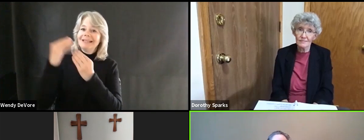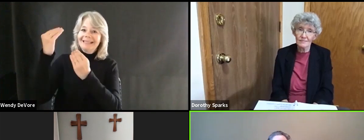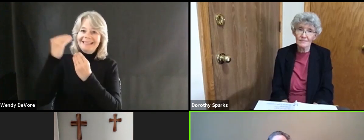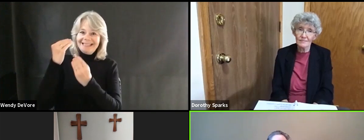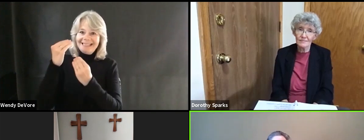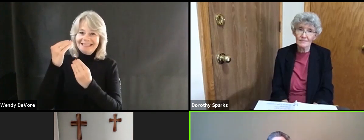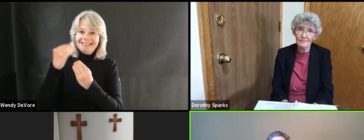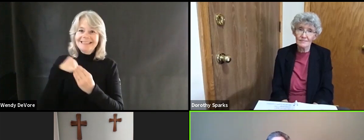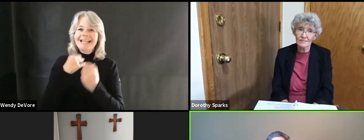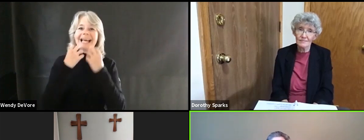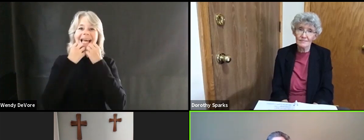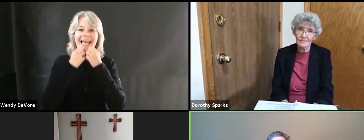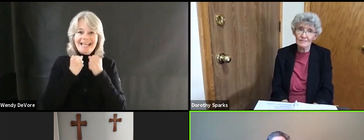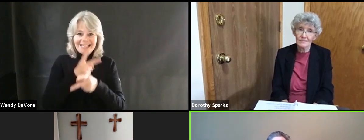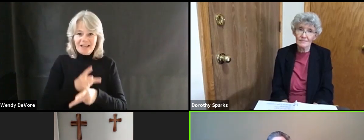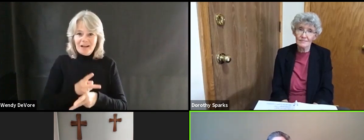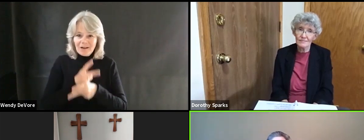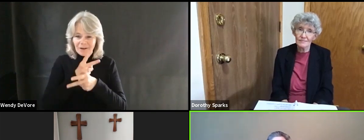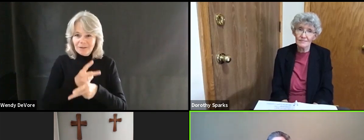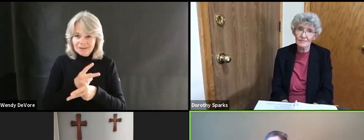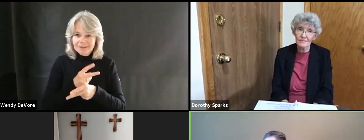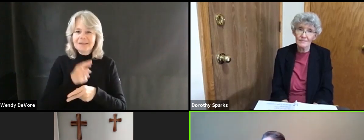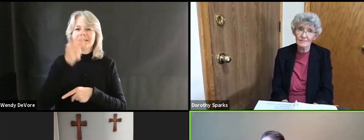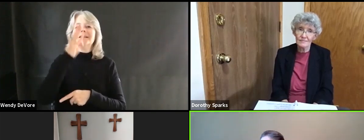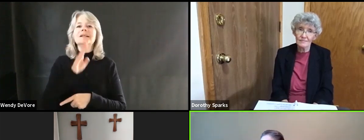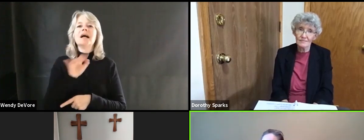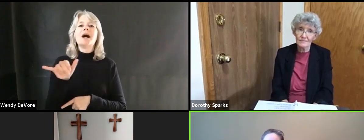then sends us out into the world.